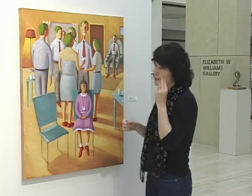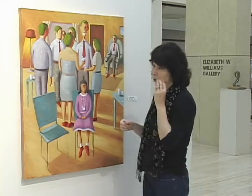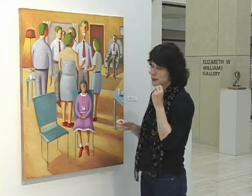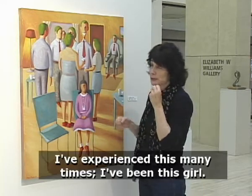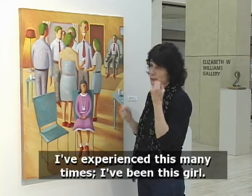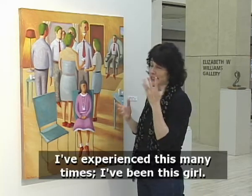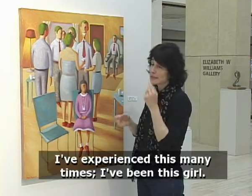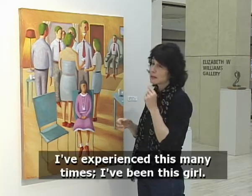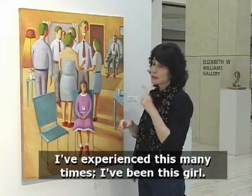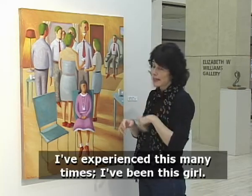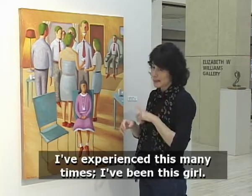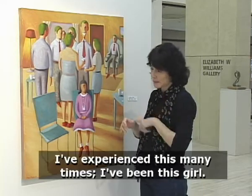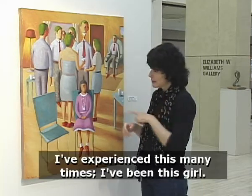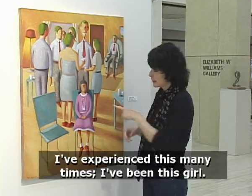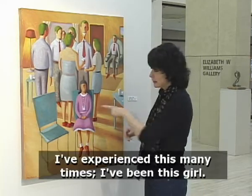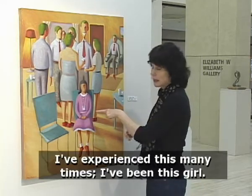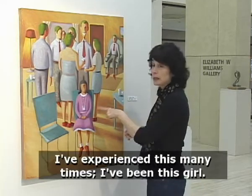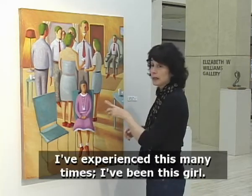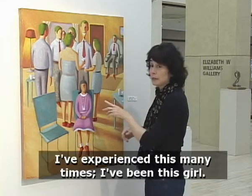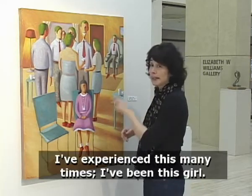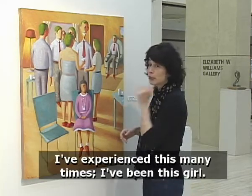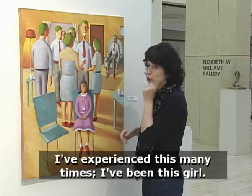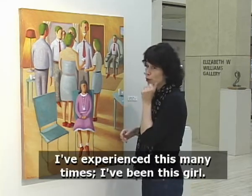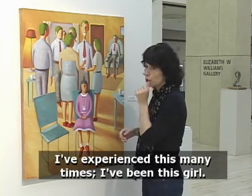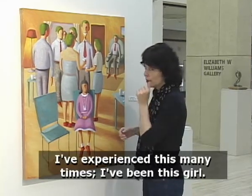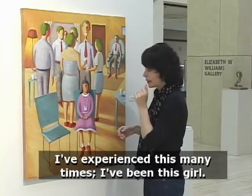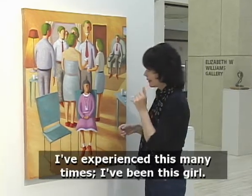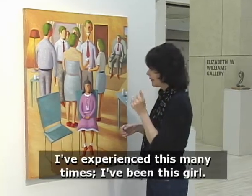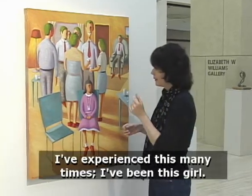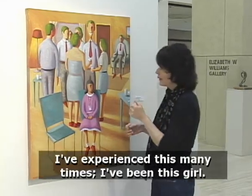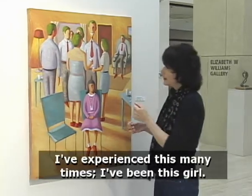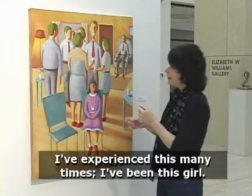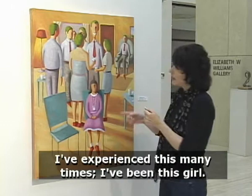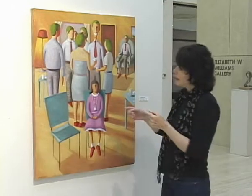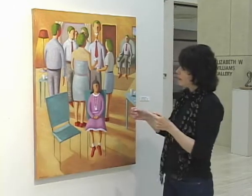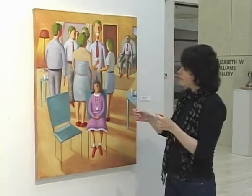I've experienced this many times. I've been this girl.